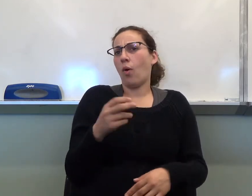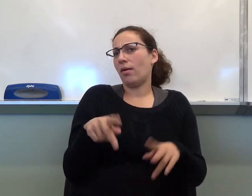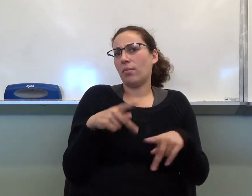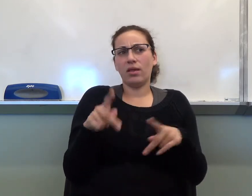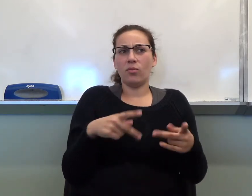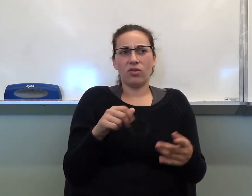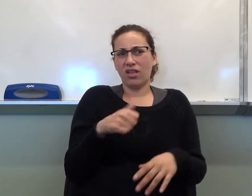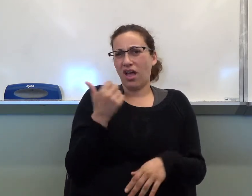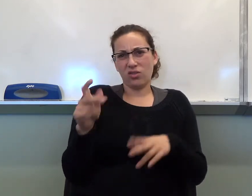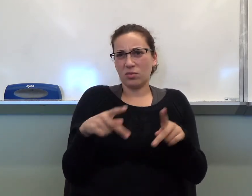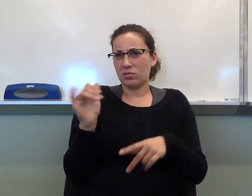between